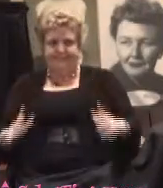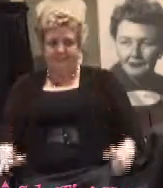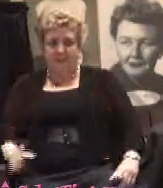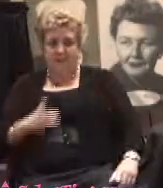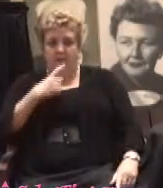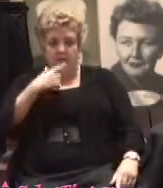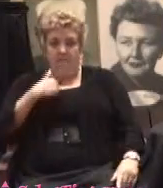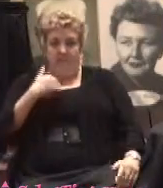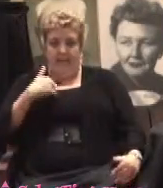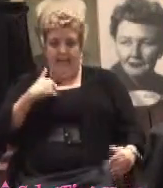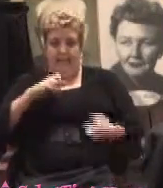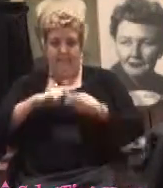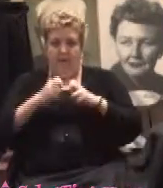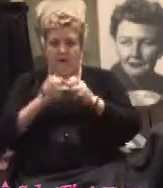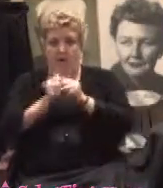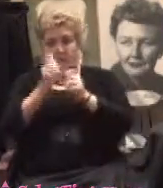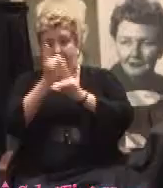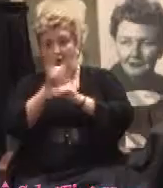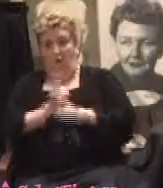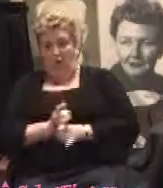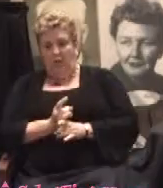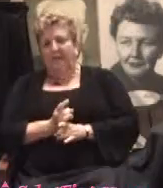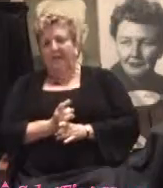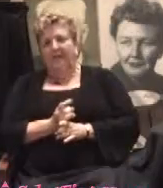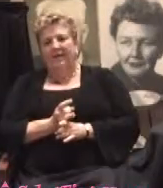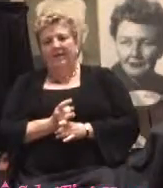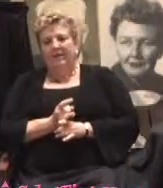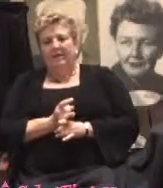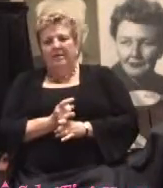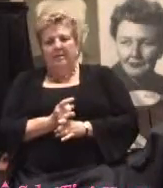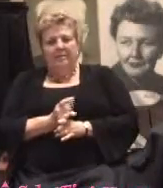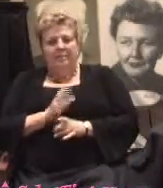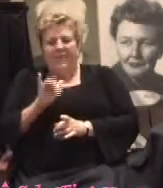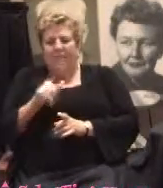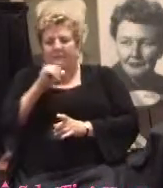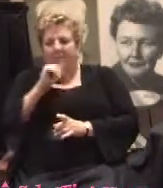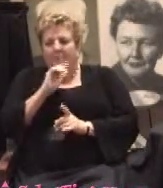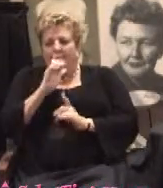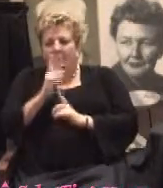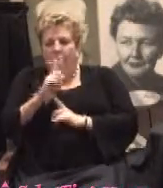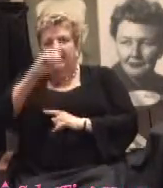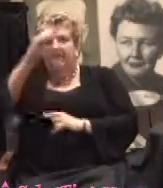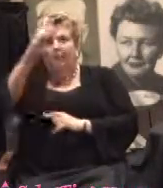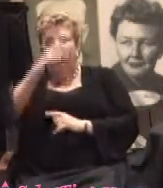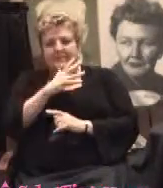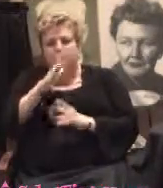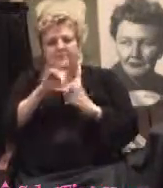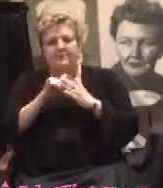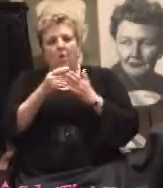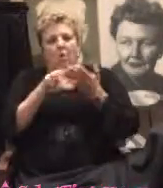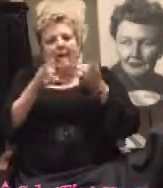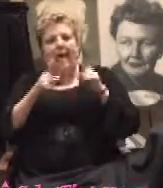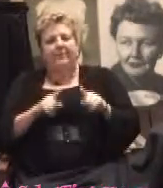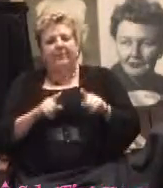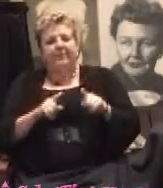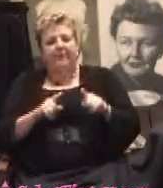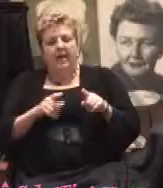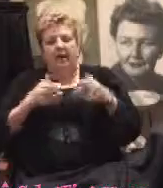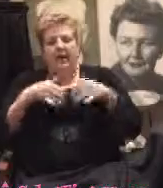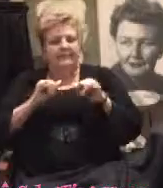had a problem with alcohol and all this stuff. And it wasn't that. It was the moment of grace. The moment of grace was what came out of my mouth. And I still have no idea why I said